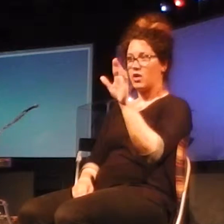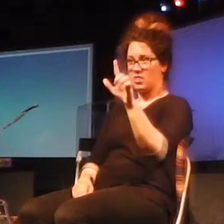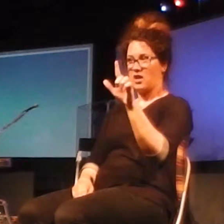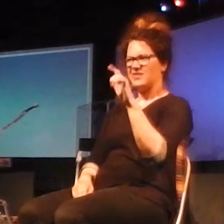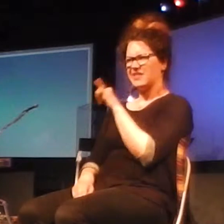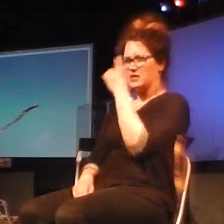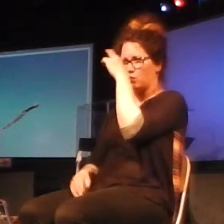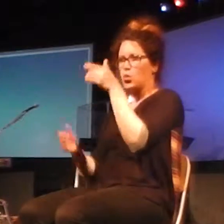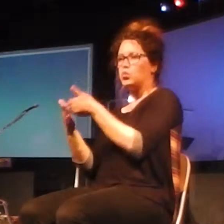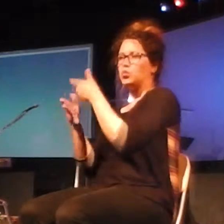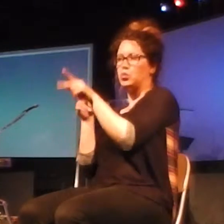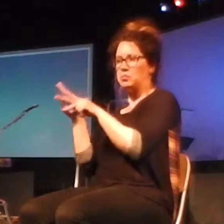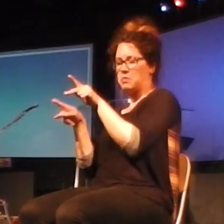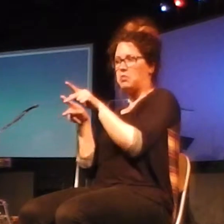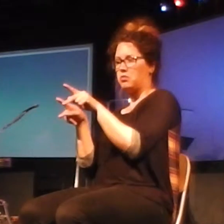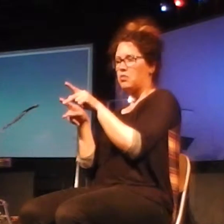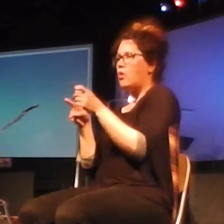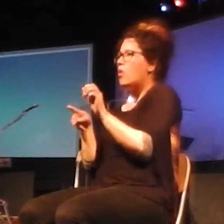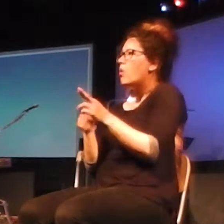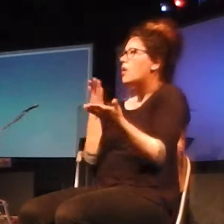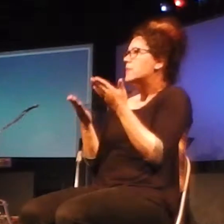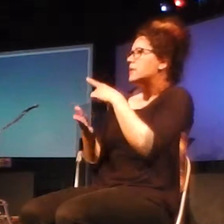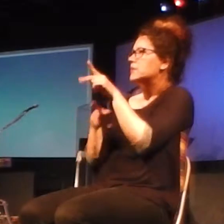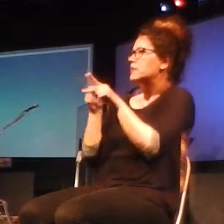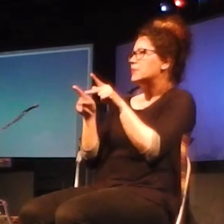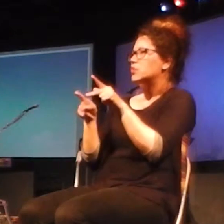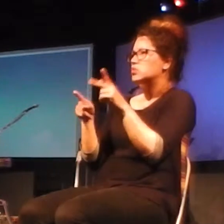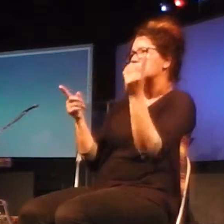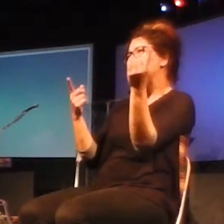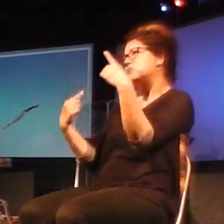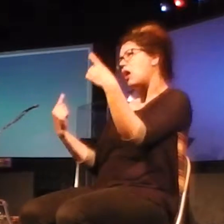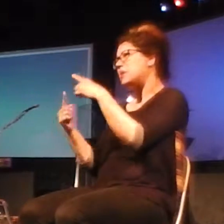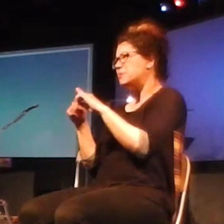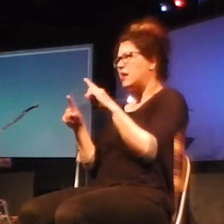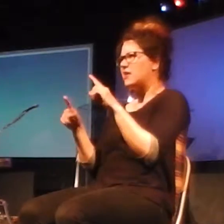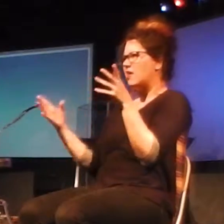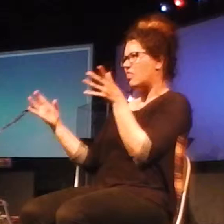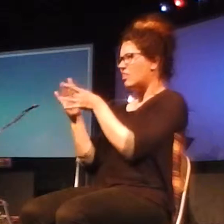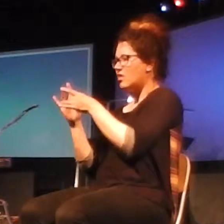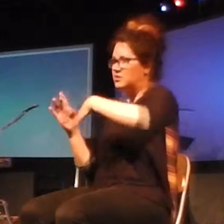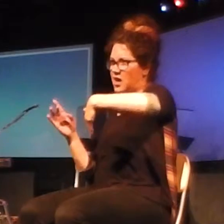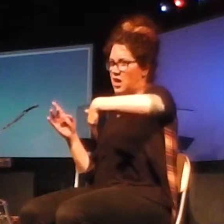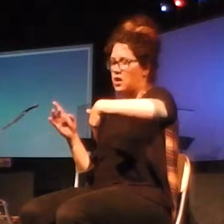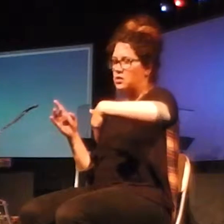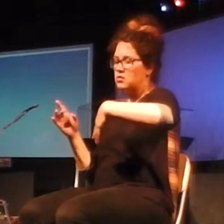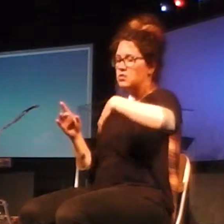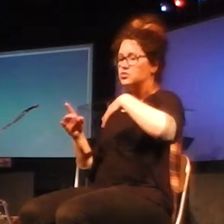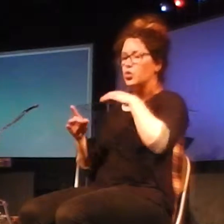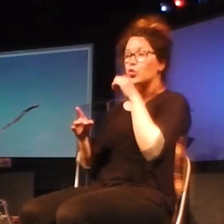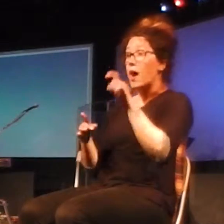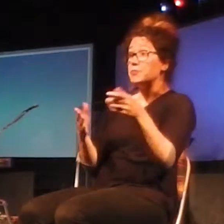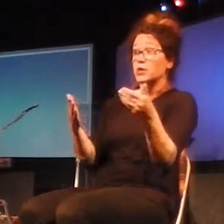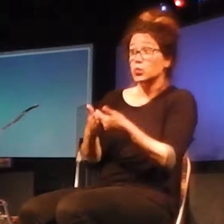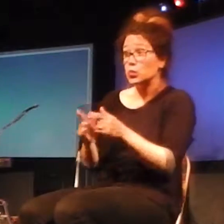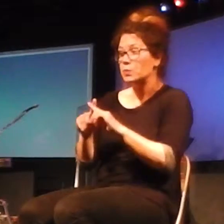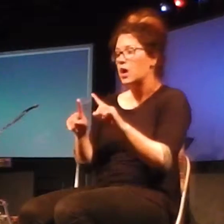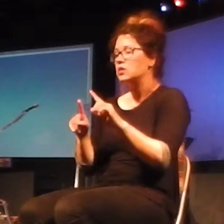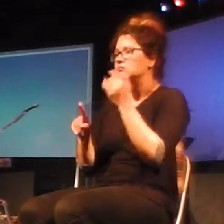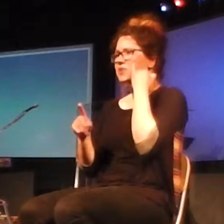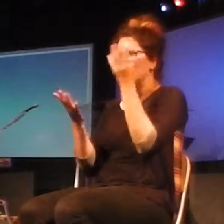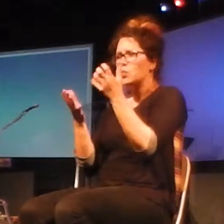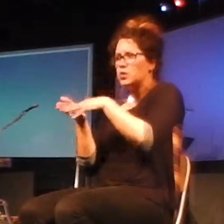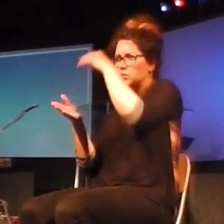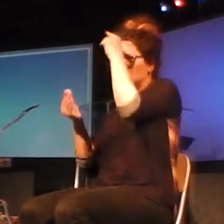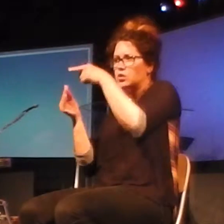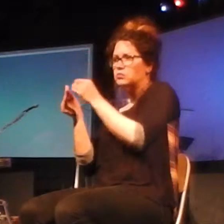people or people who've been coming here but are unconnected. And so you don't have to be brand new. It's just people who want to know more about what's